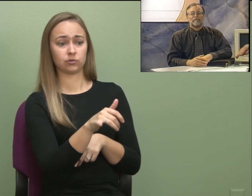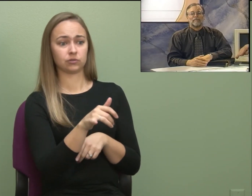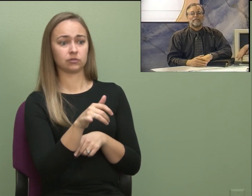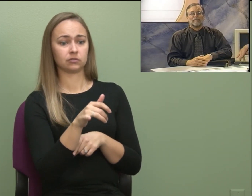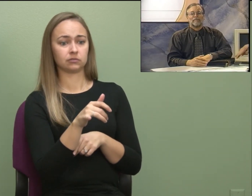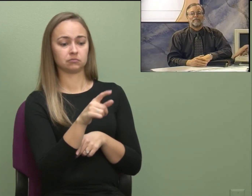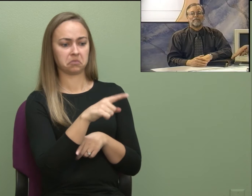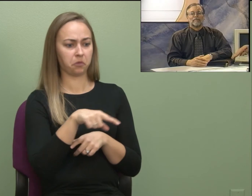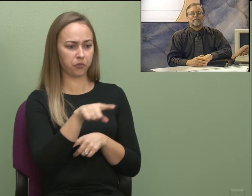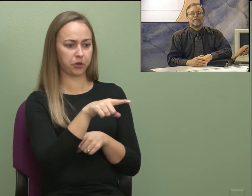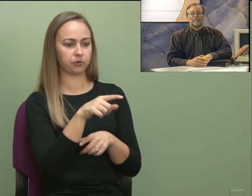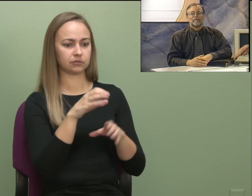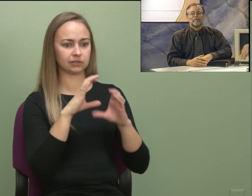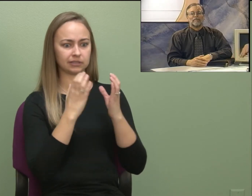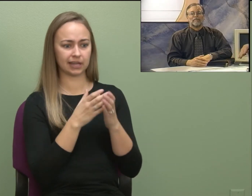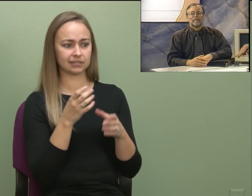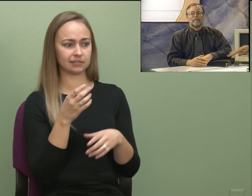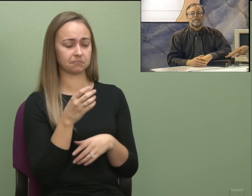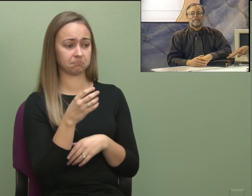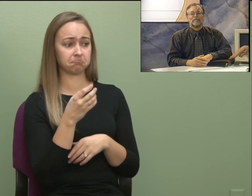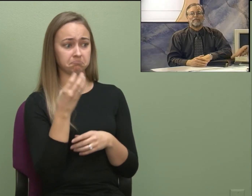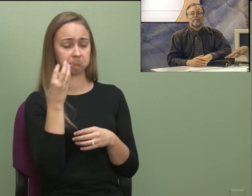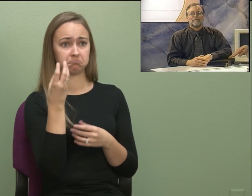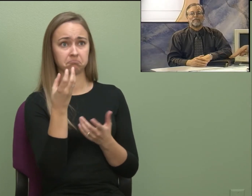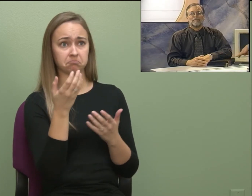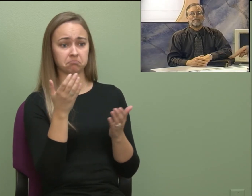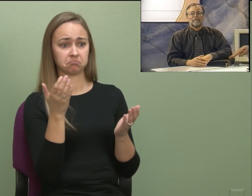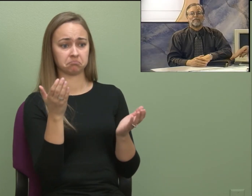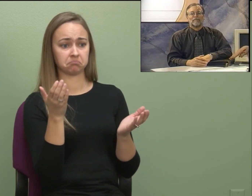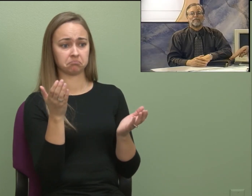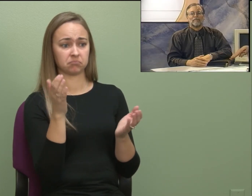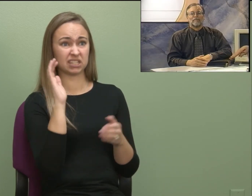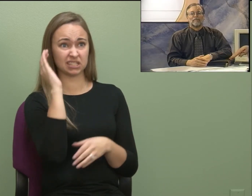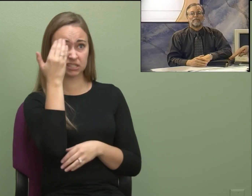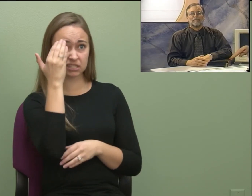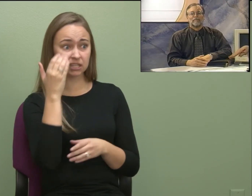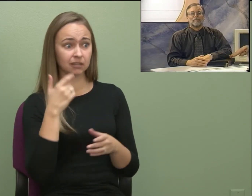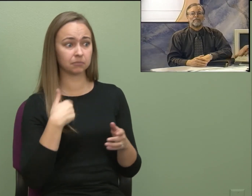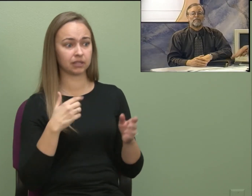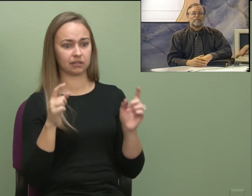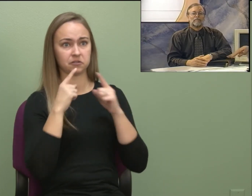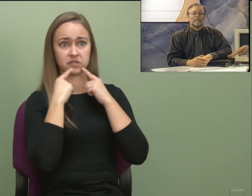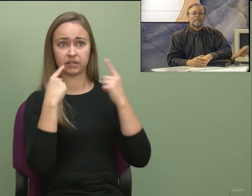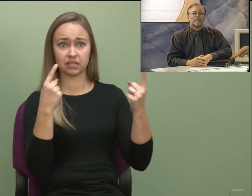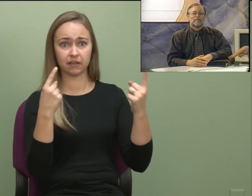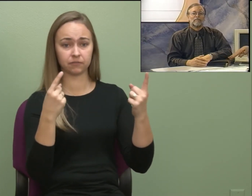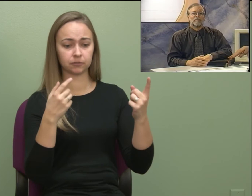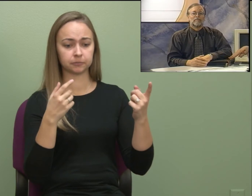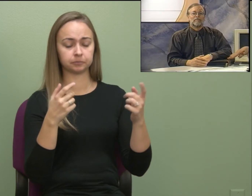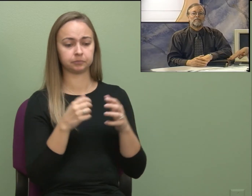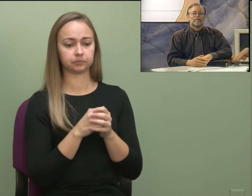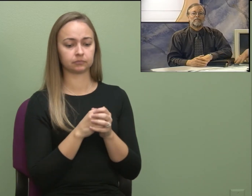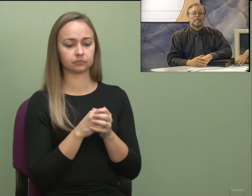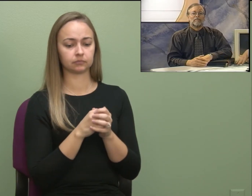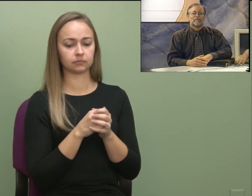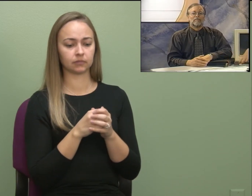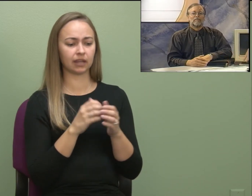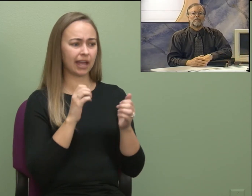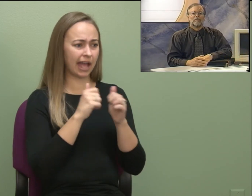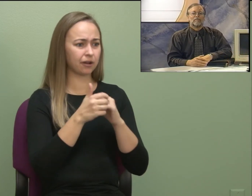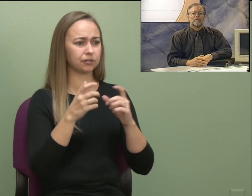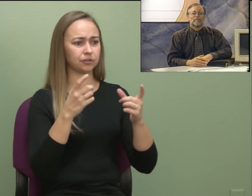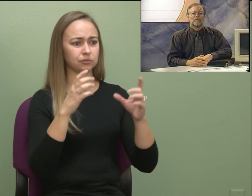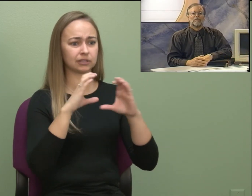attendance at the classes and what the evaluations say? Did you end up with good evaluations?